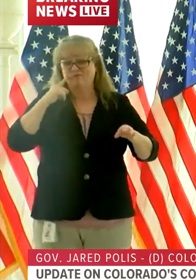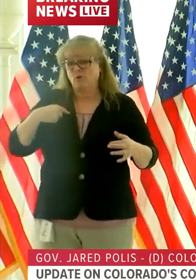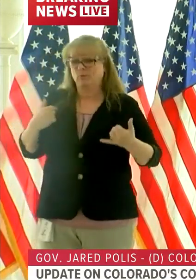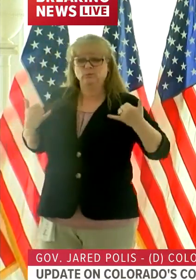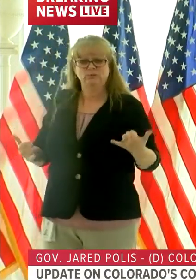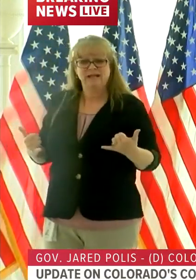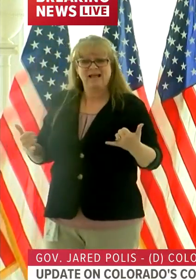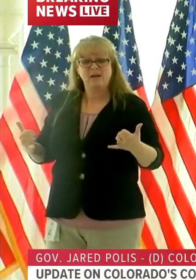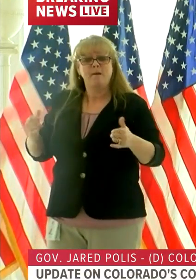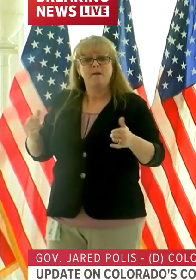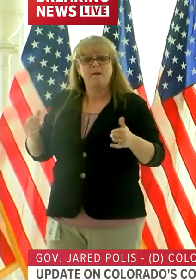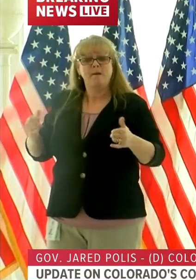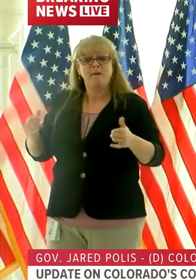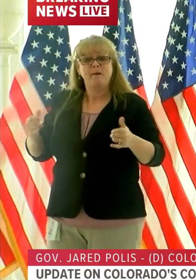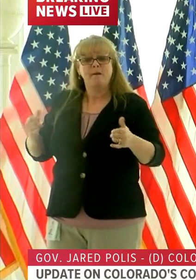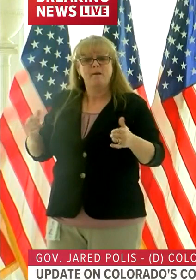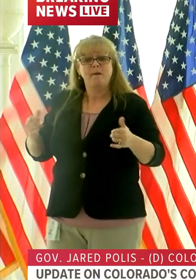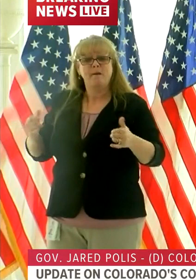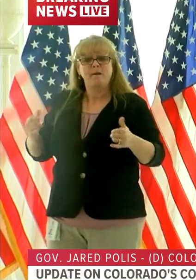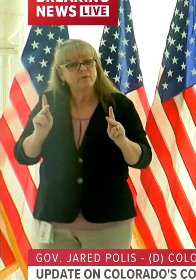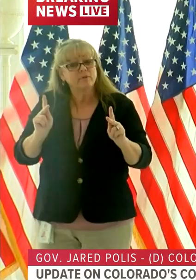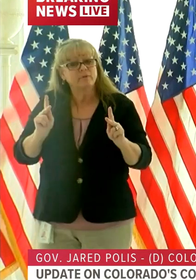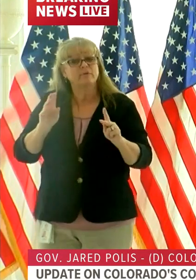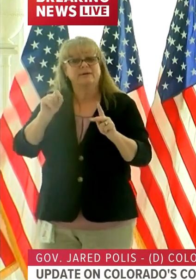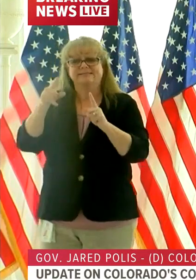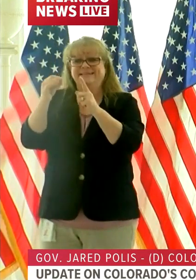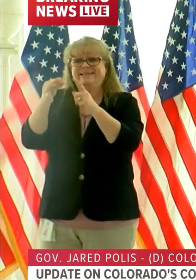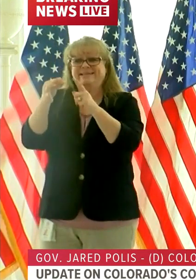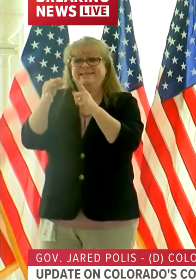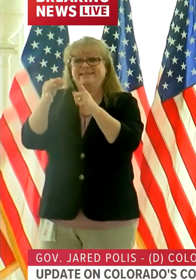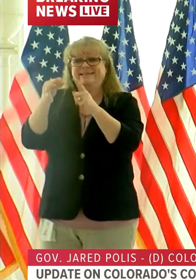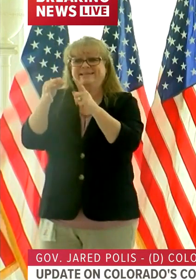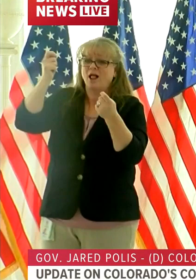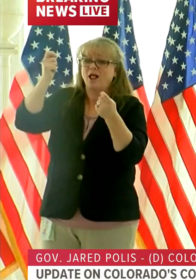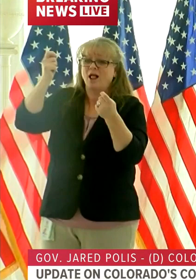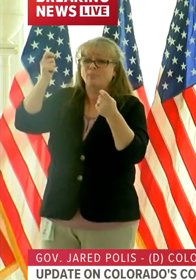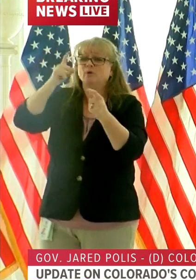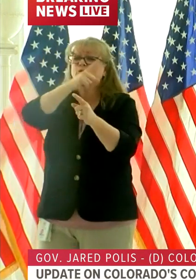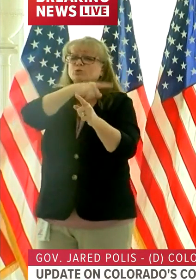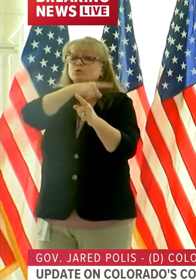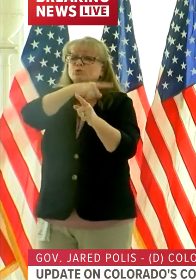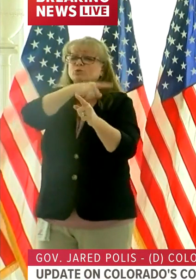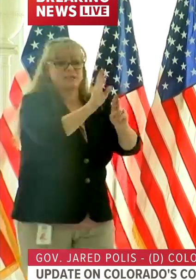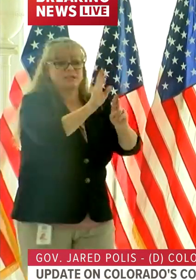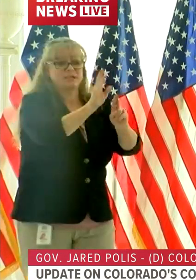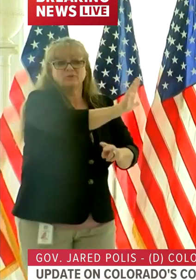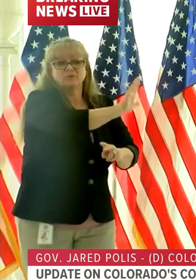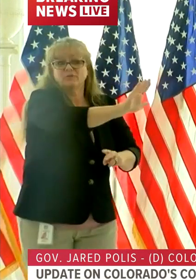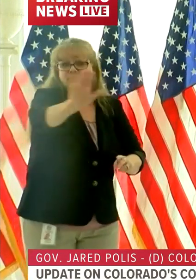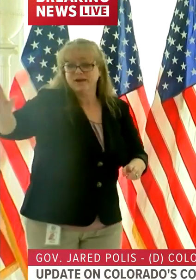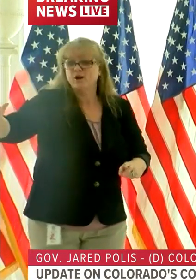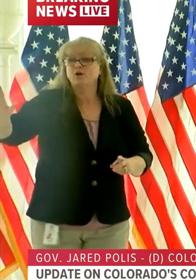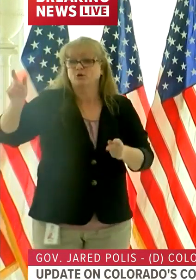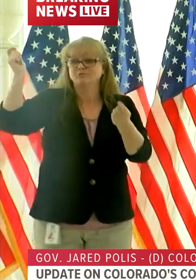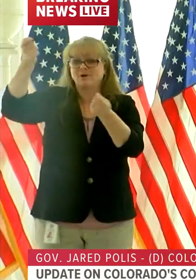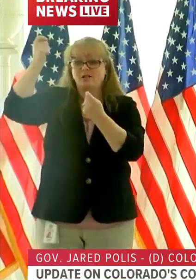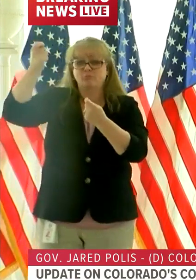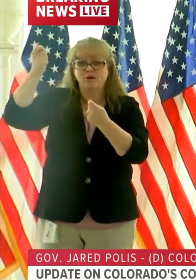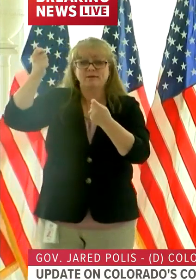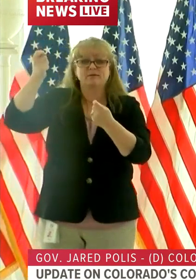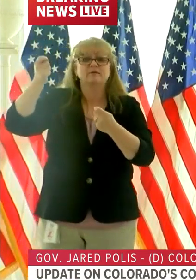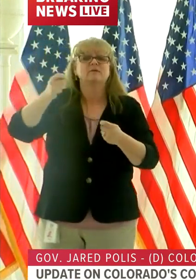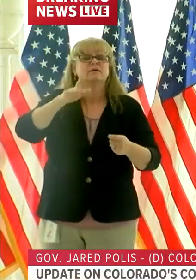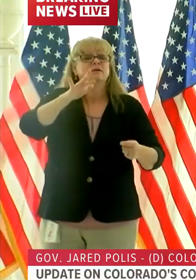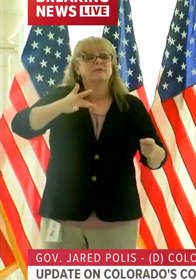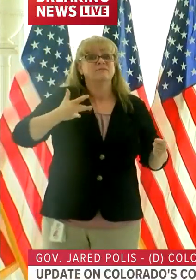of the Christian or Jewish or Muslim faith, just understand the importance of these days to people of faith, just as you understand the importance of those days that